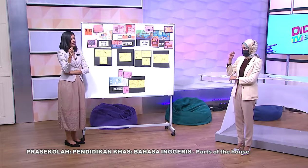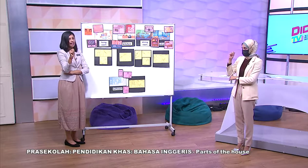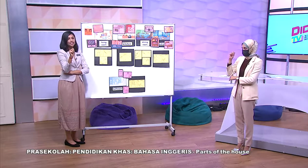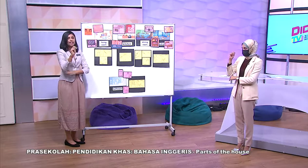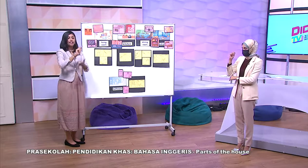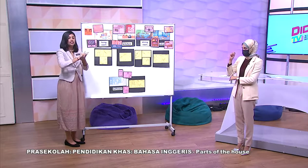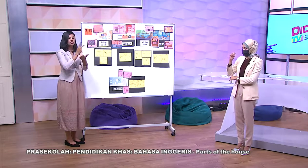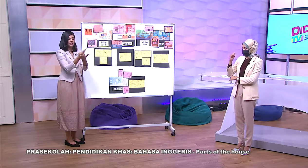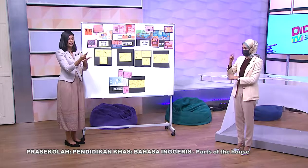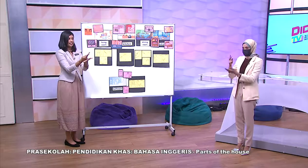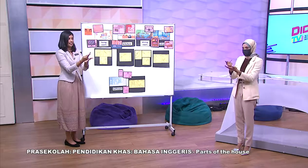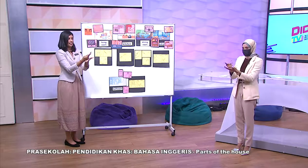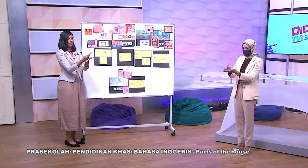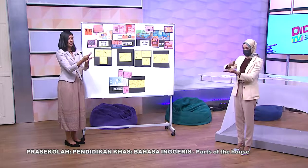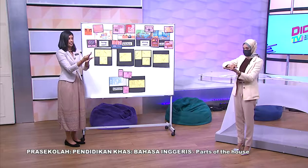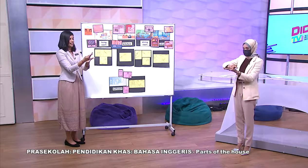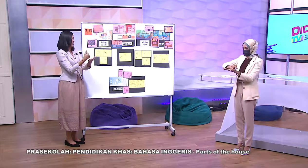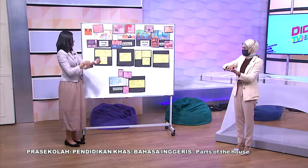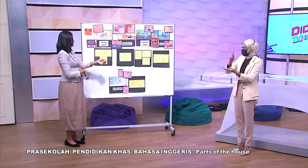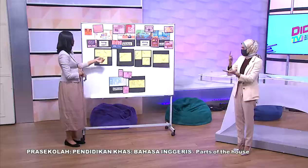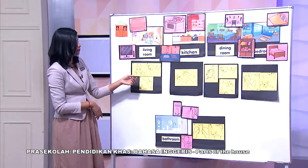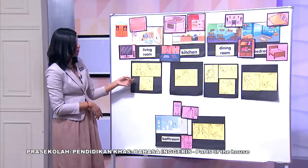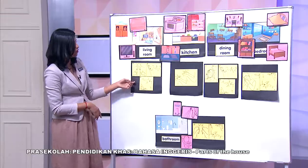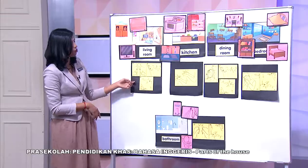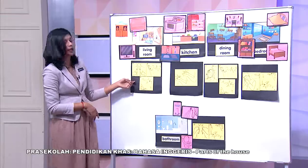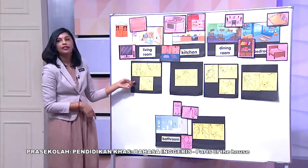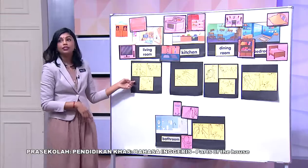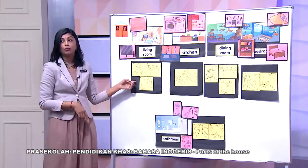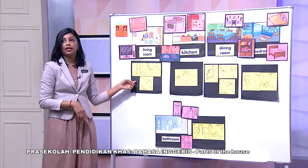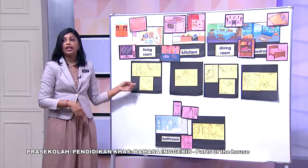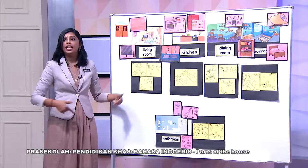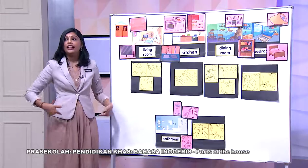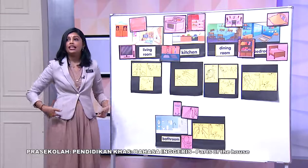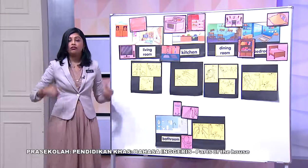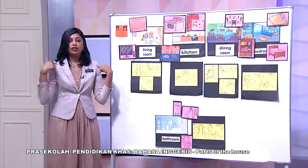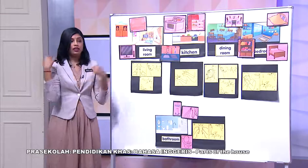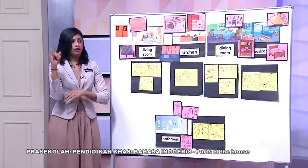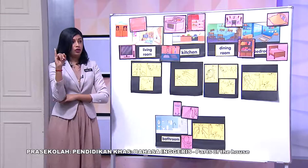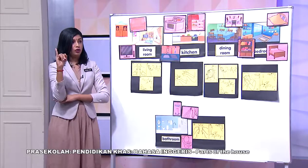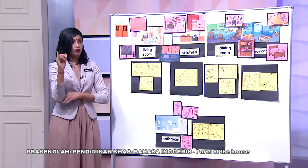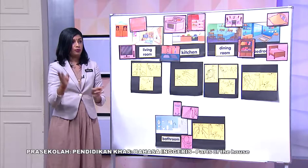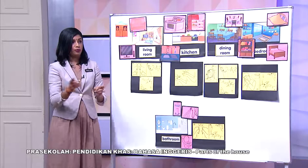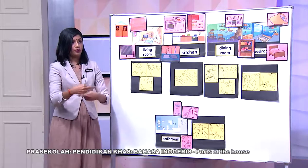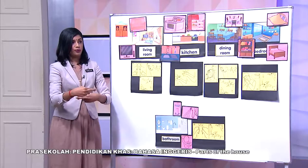Yes. Kitchen. Kitchen. Yes. The fourth one, this one. Mm-hmm. Living room.